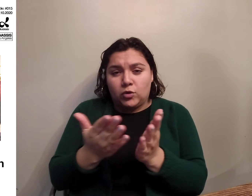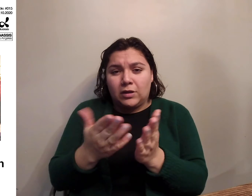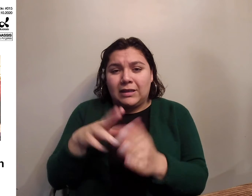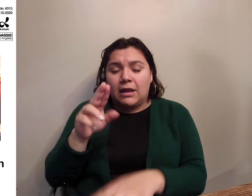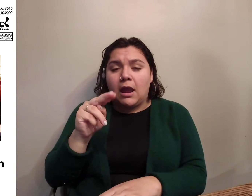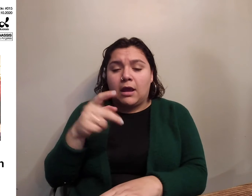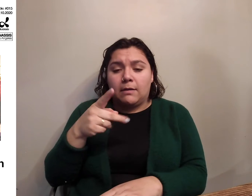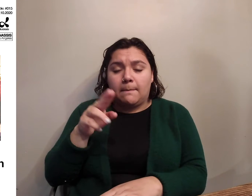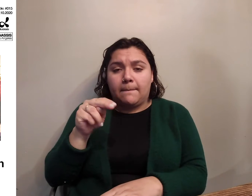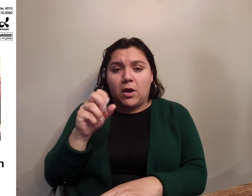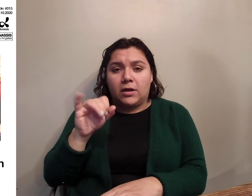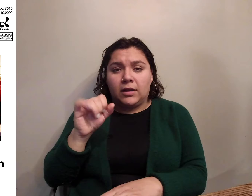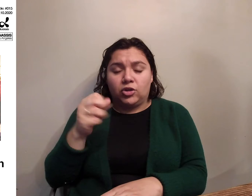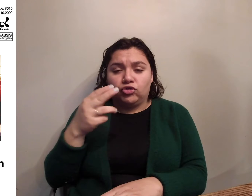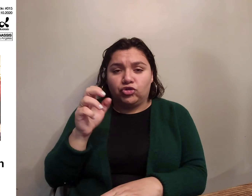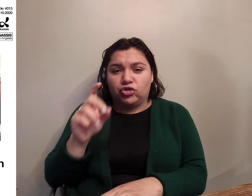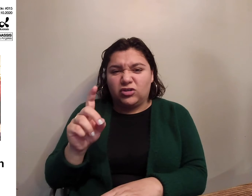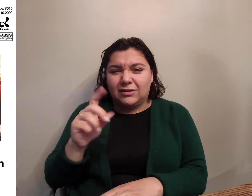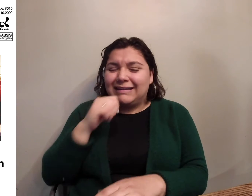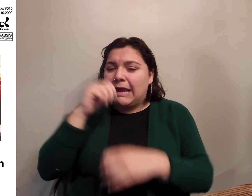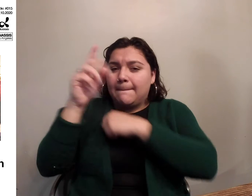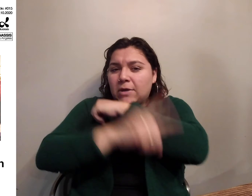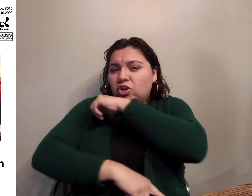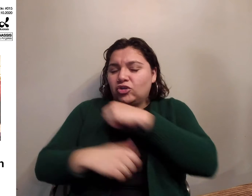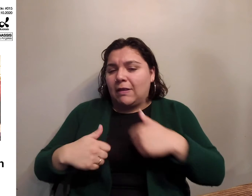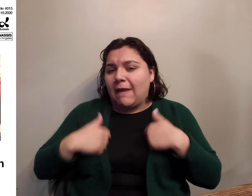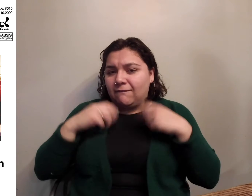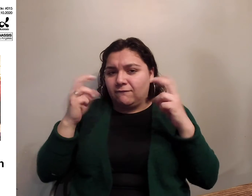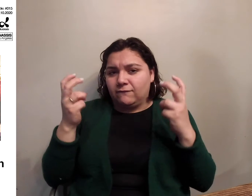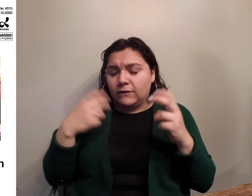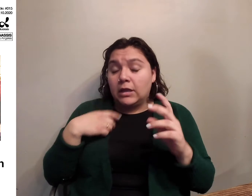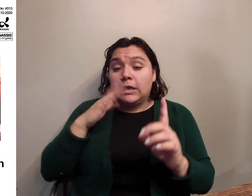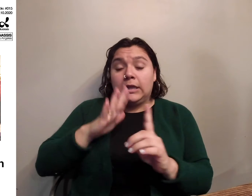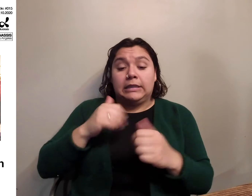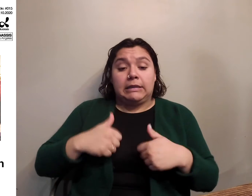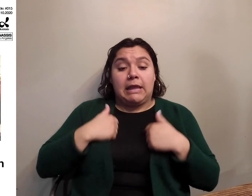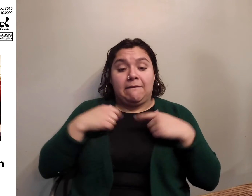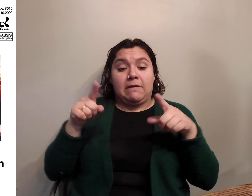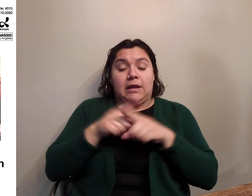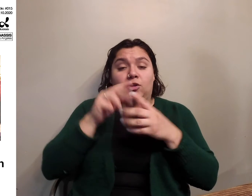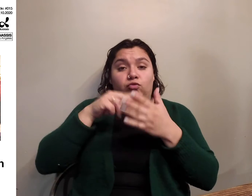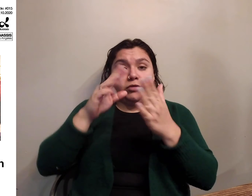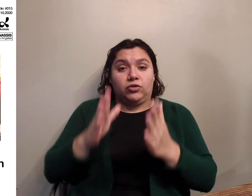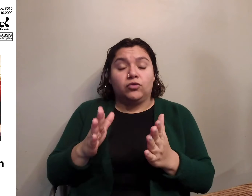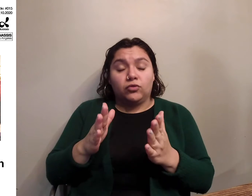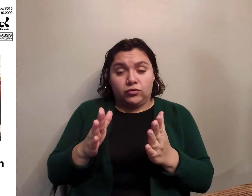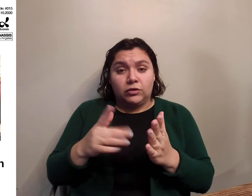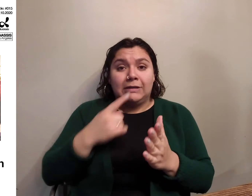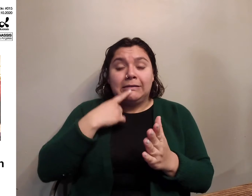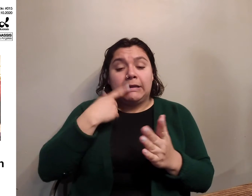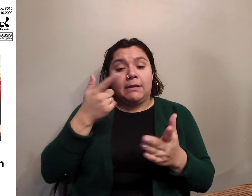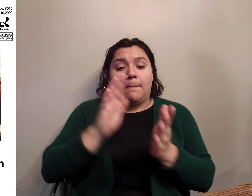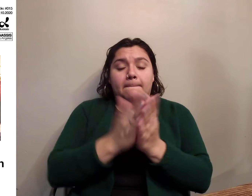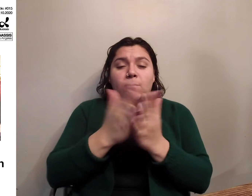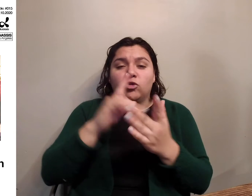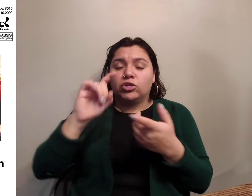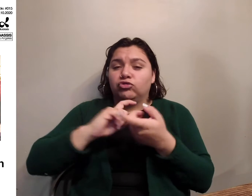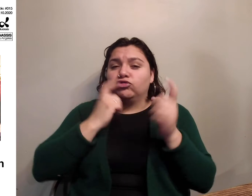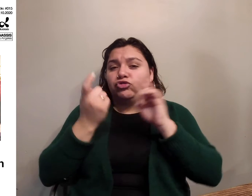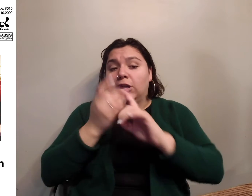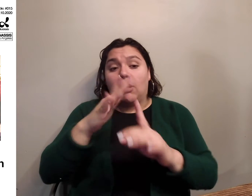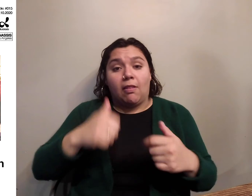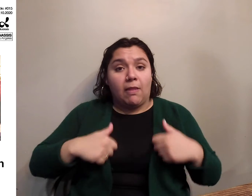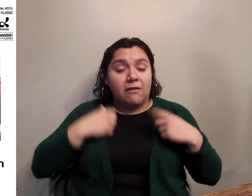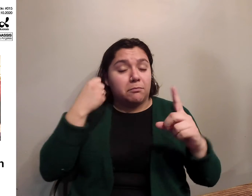about his life as a reader, the books that changed his life and the ones